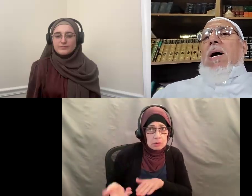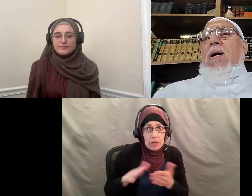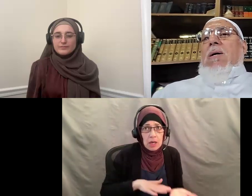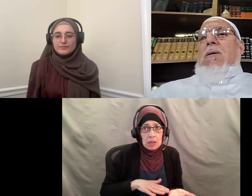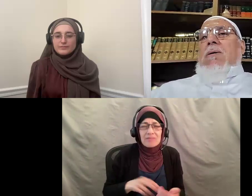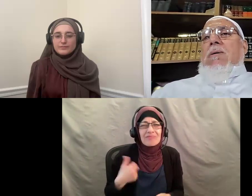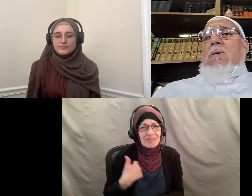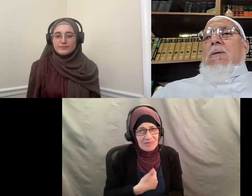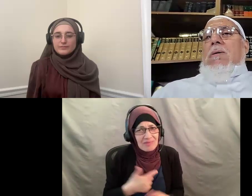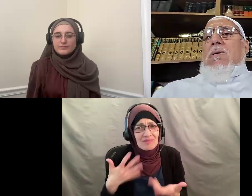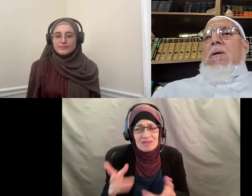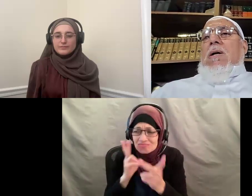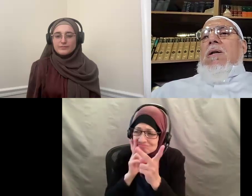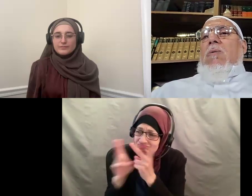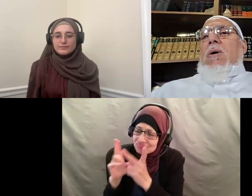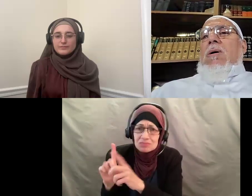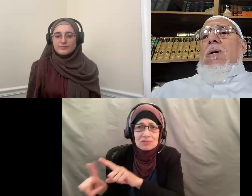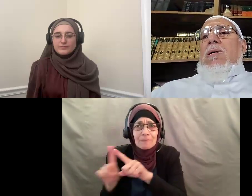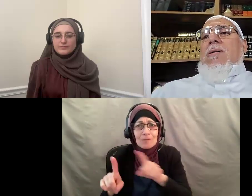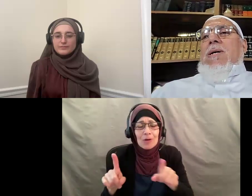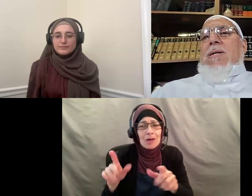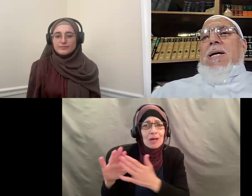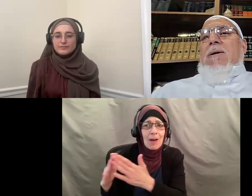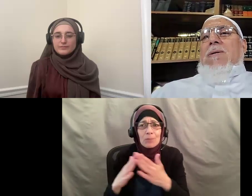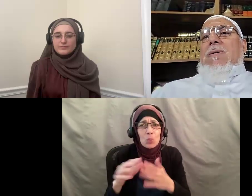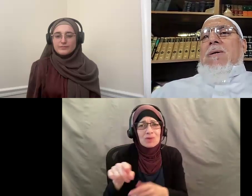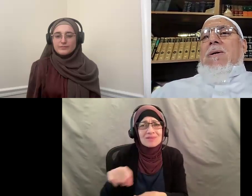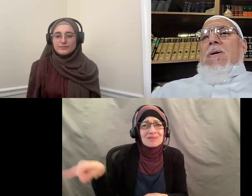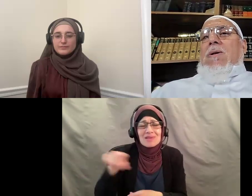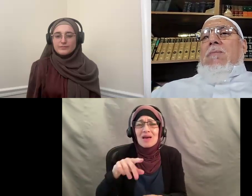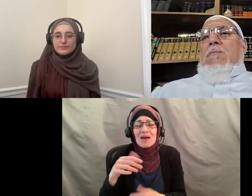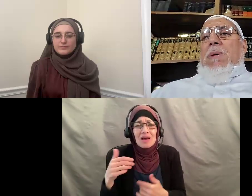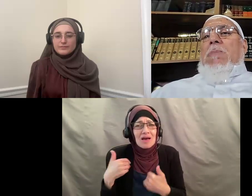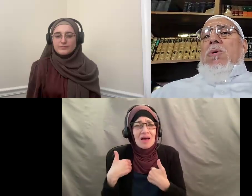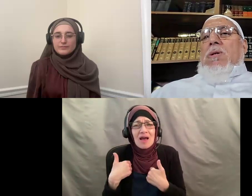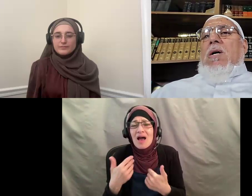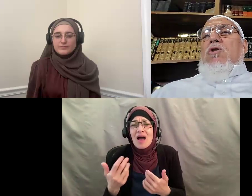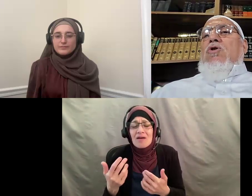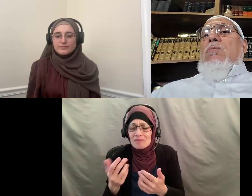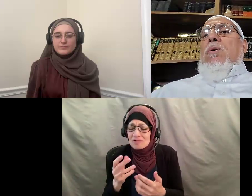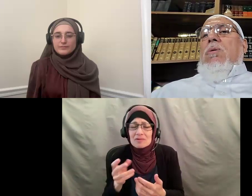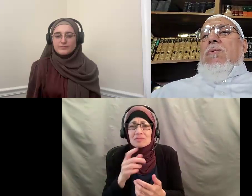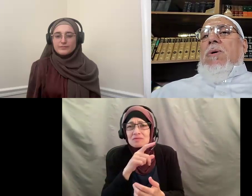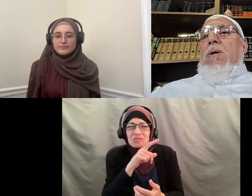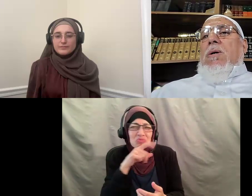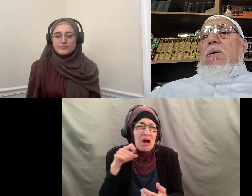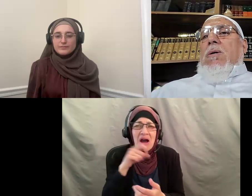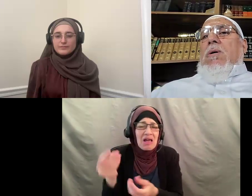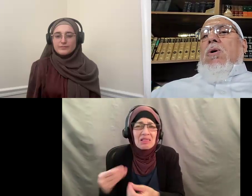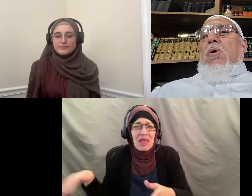and dry and the water is scarce, people start to